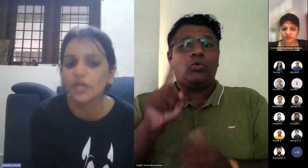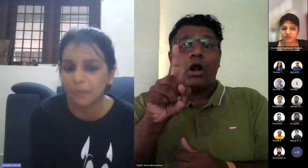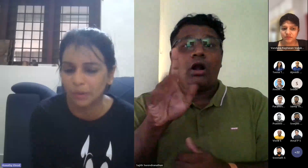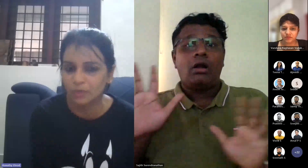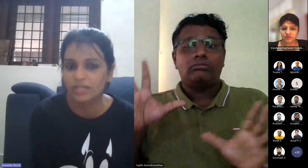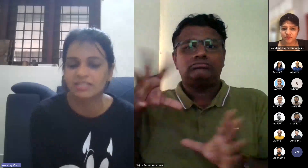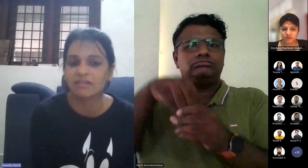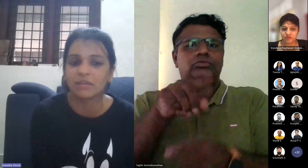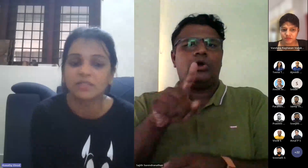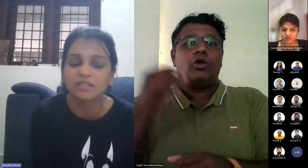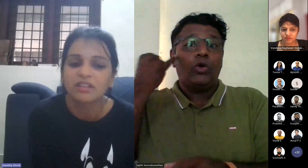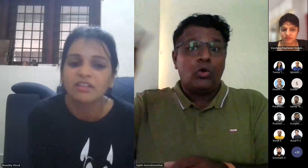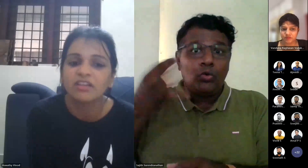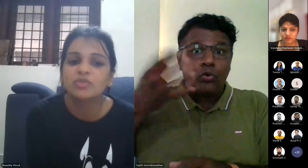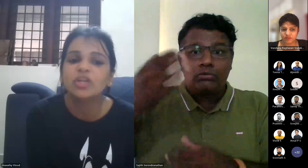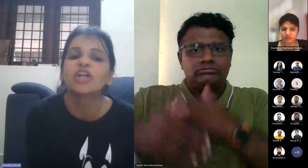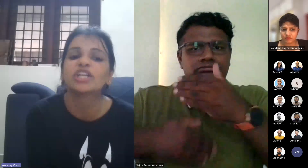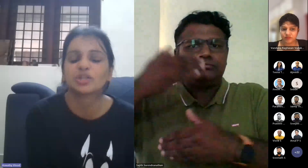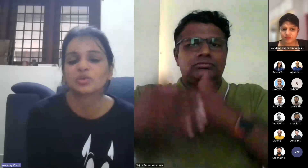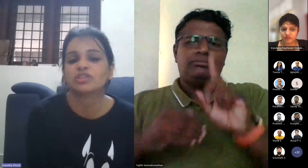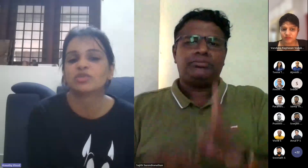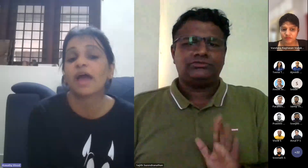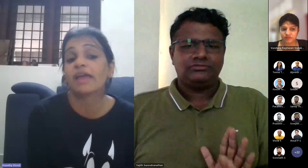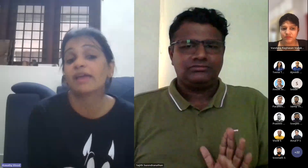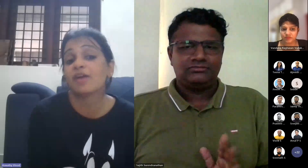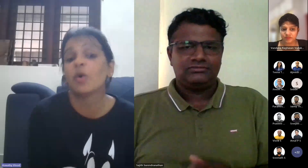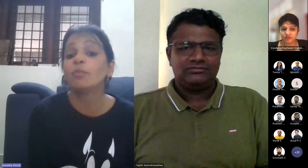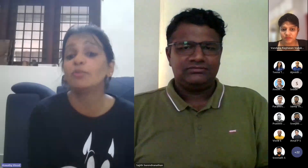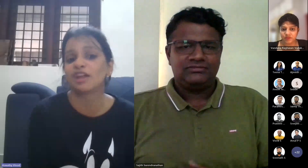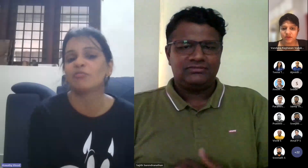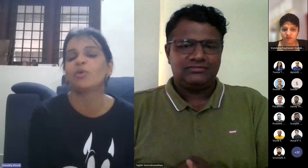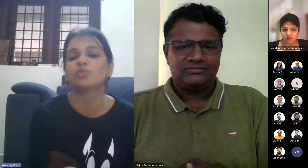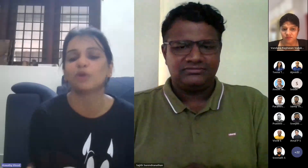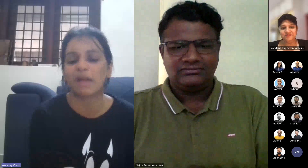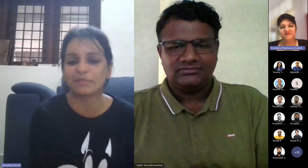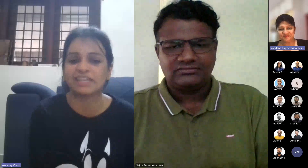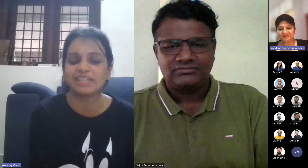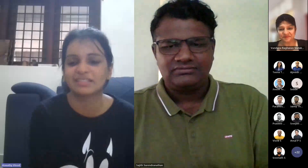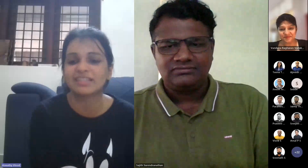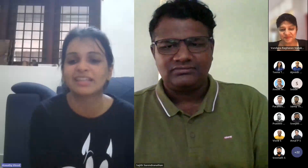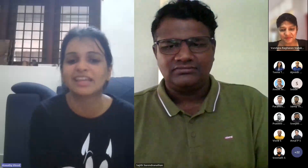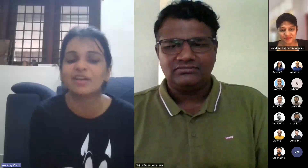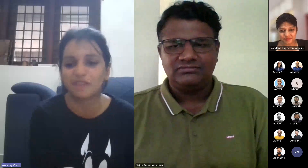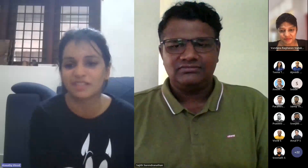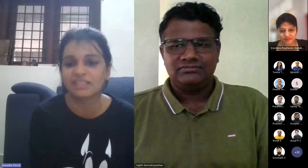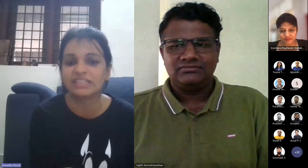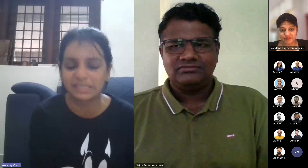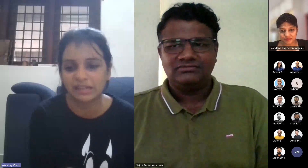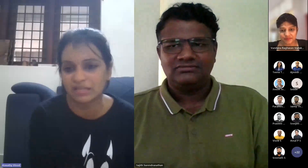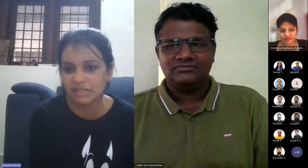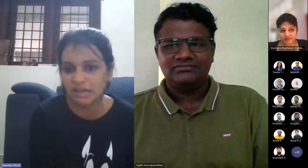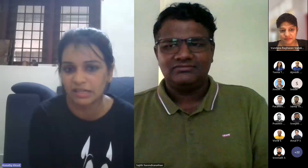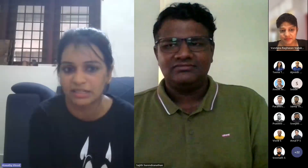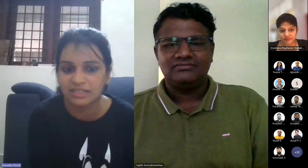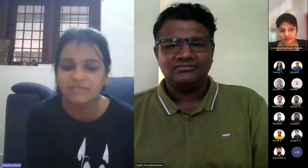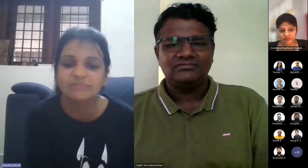not thought about when it's developed. So we are not included. So I hope there are more applications that think of us, that consider